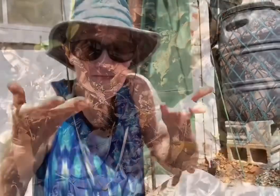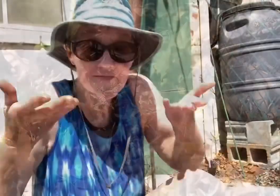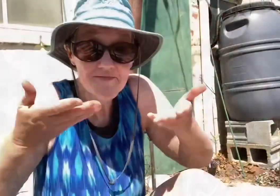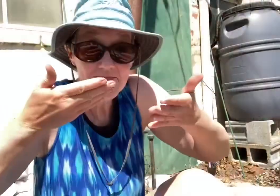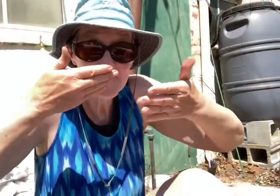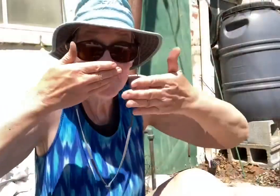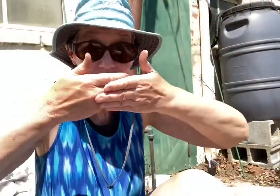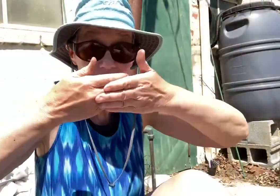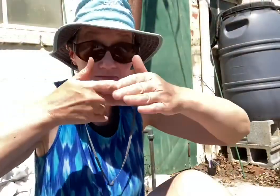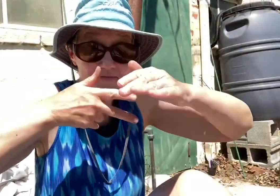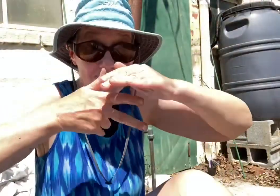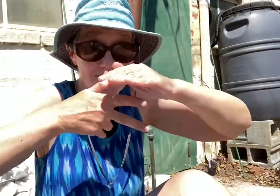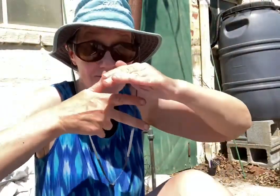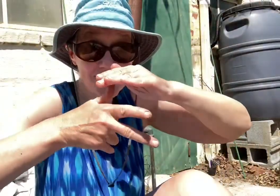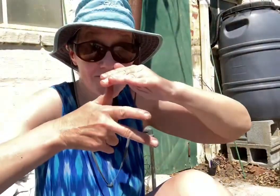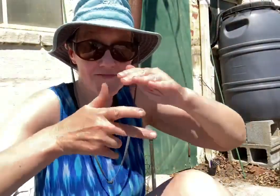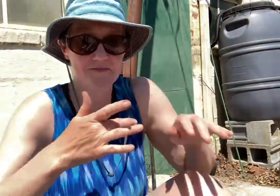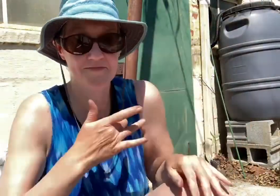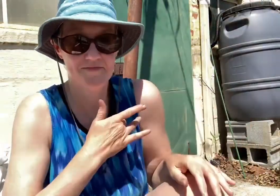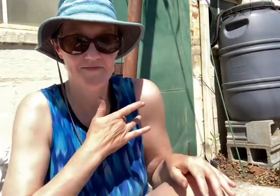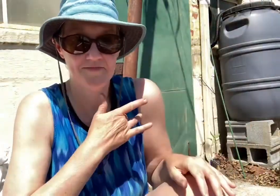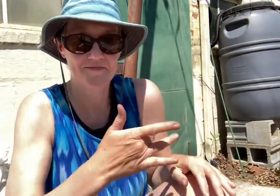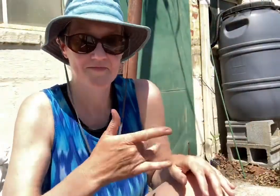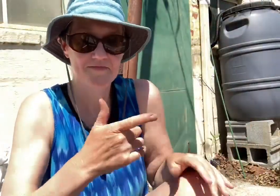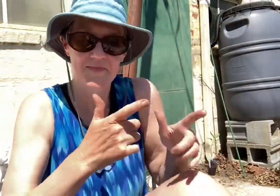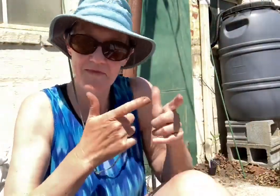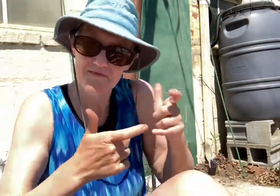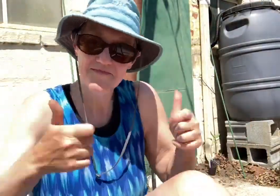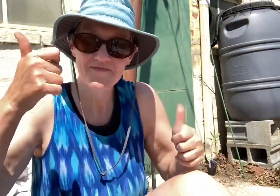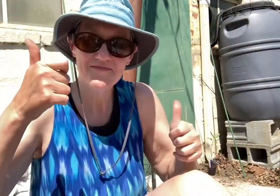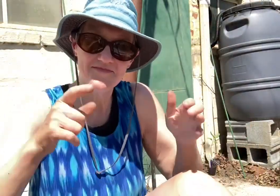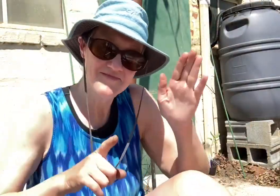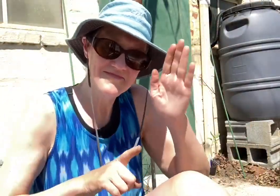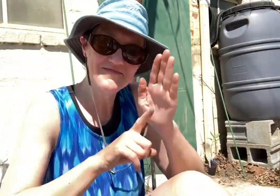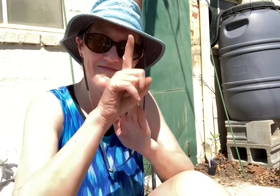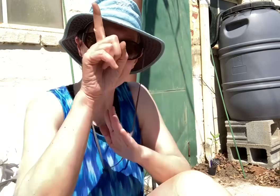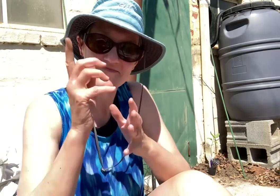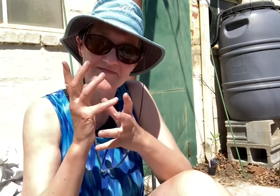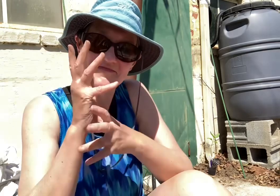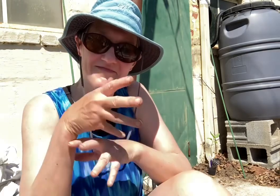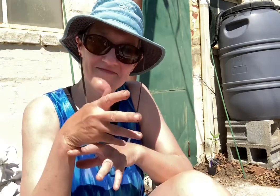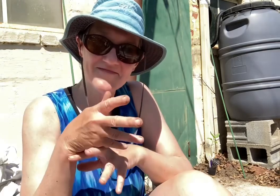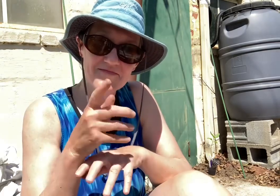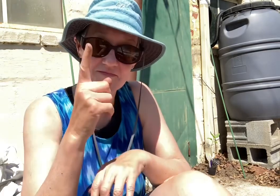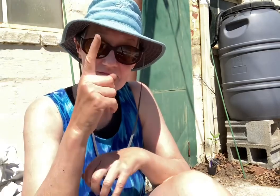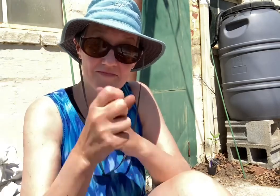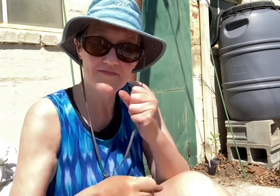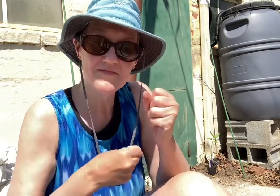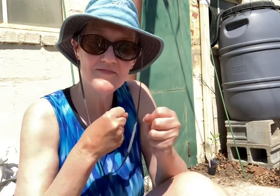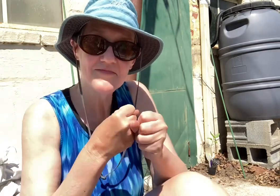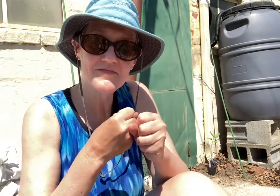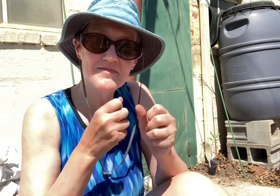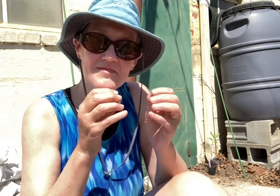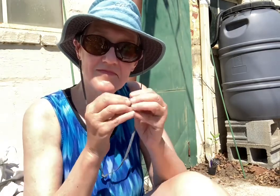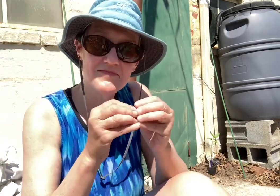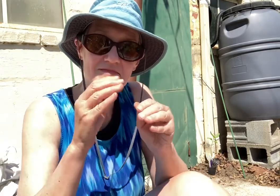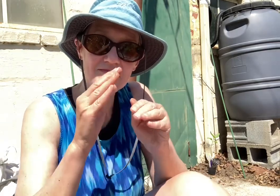Now here in front of the garage, I tend to get my largest, most productive sunflower. One year